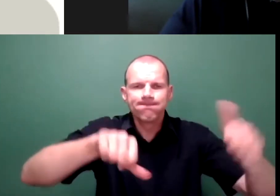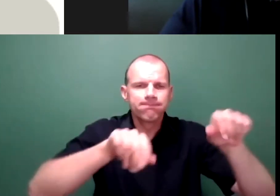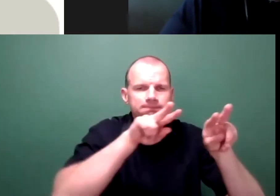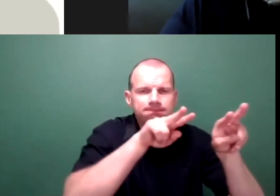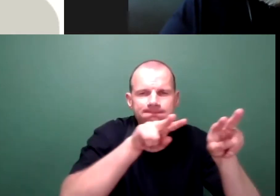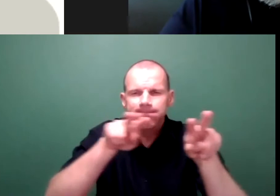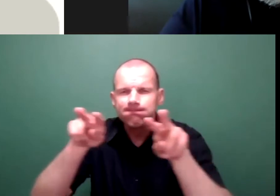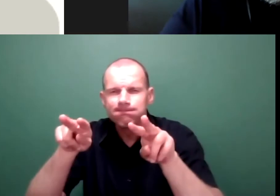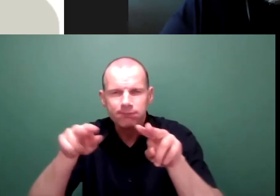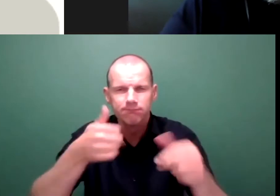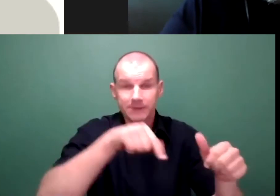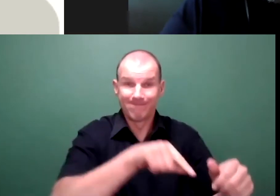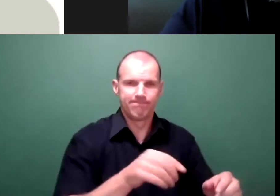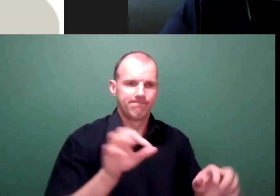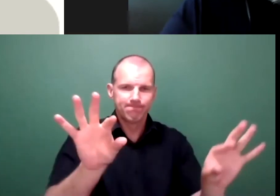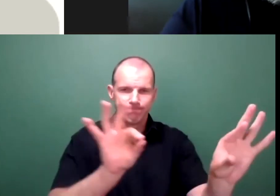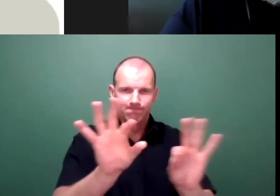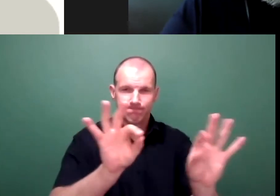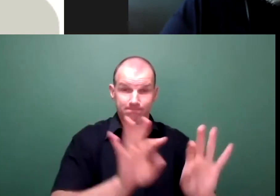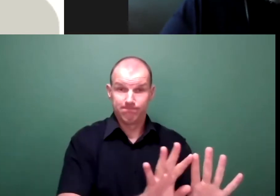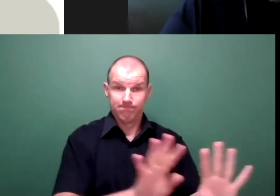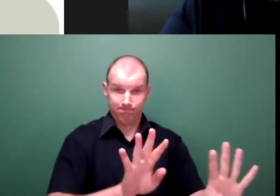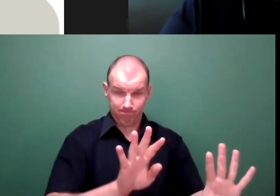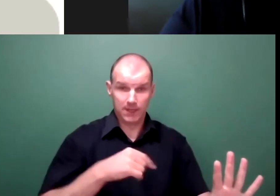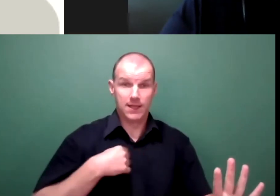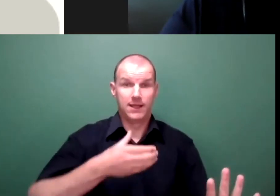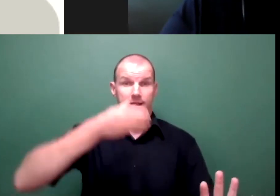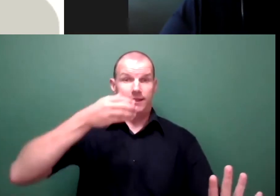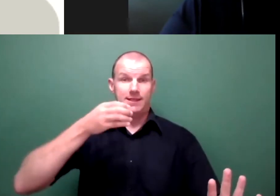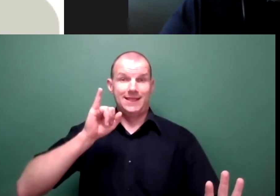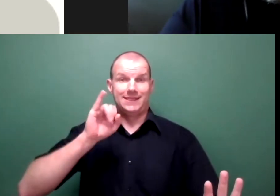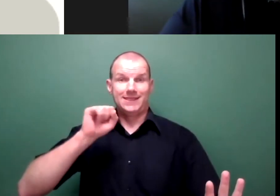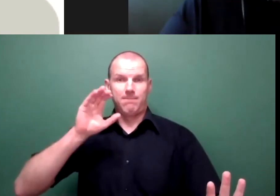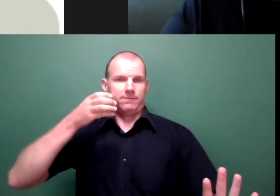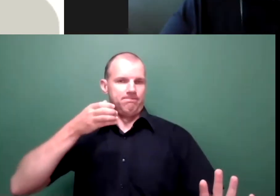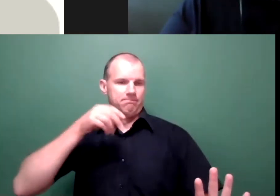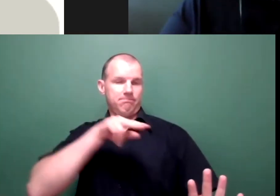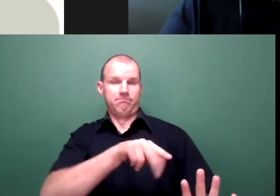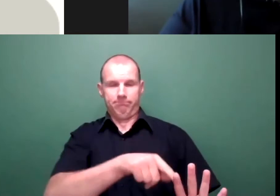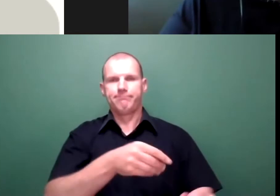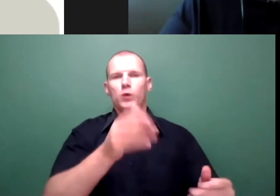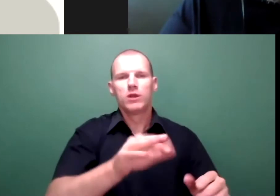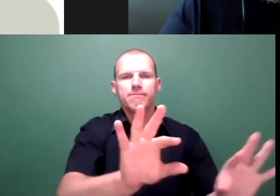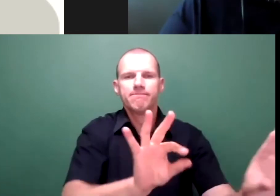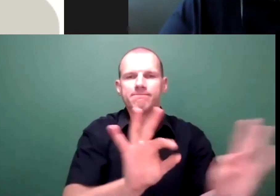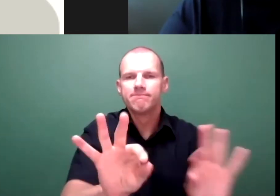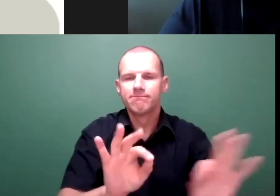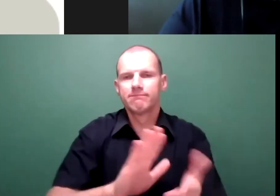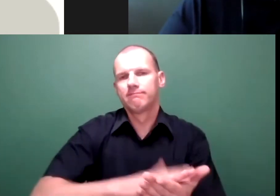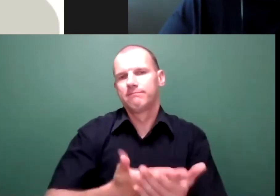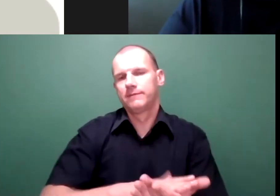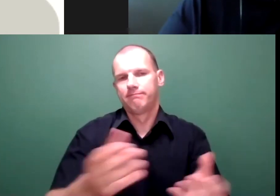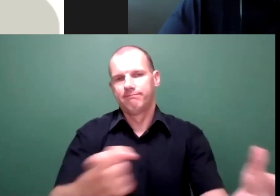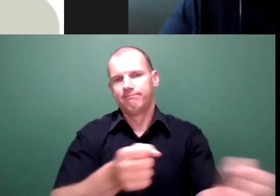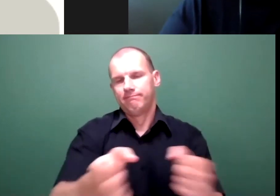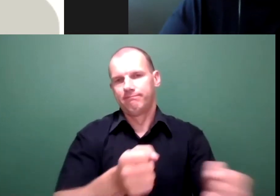we then selected a panel then to assess then the interpreters.